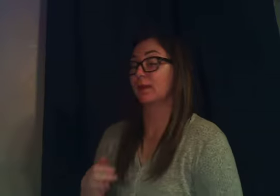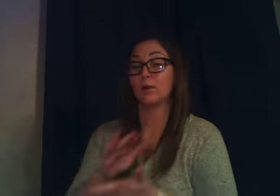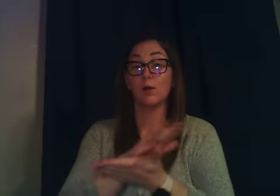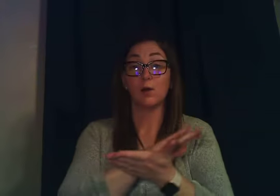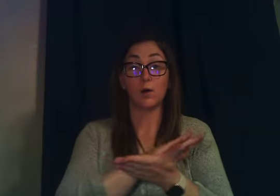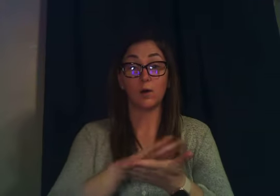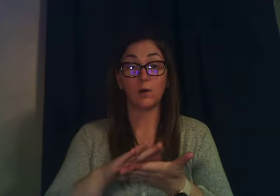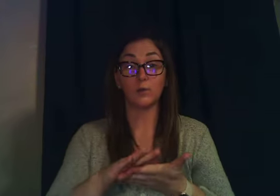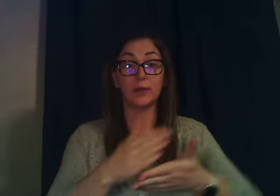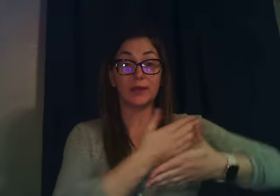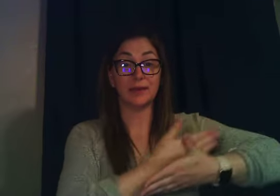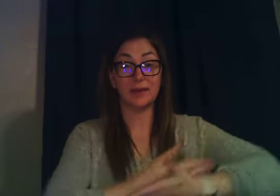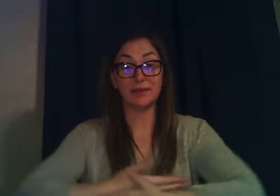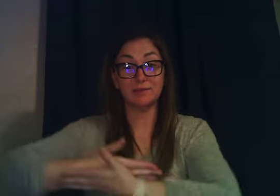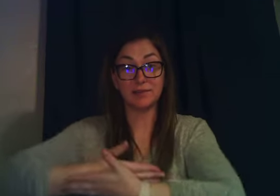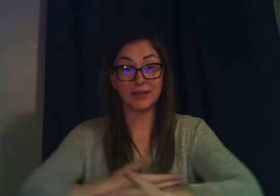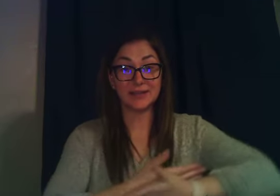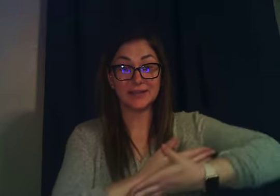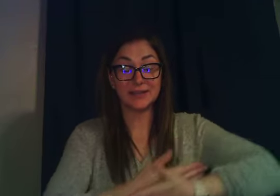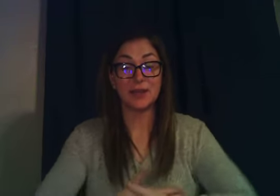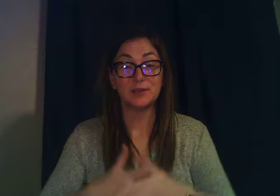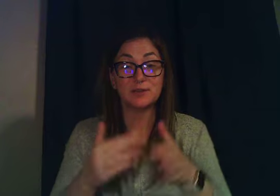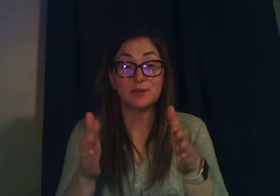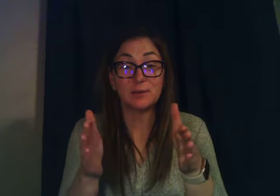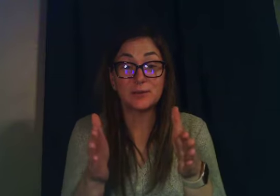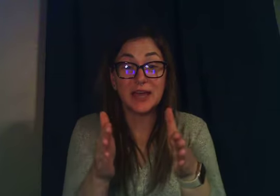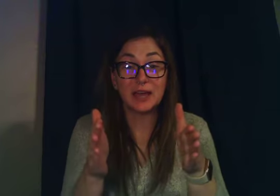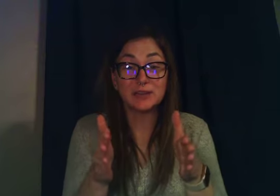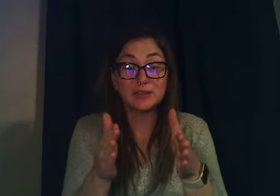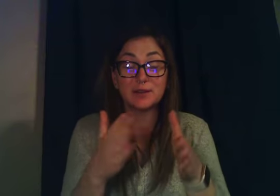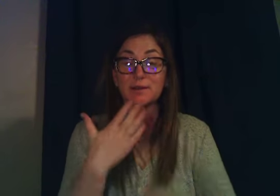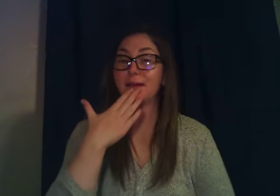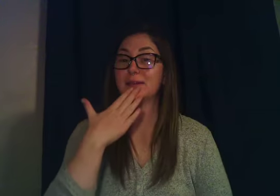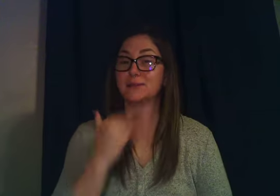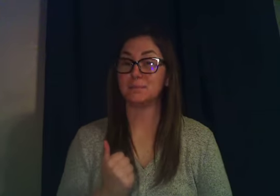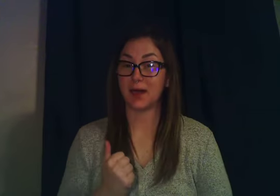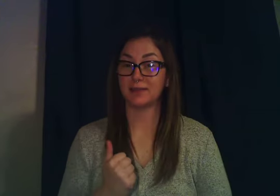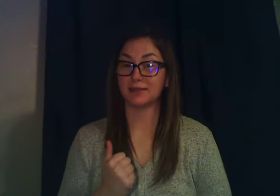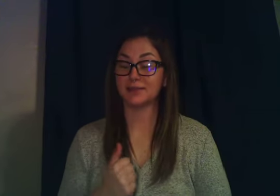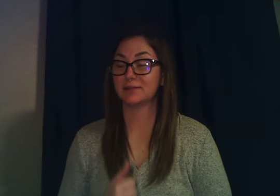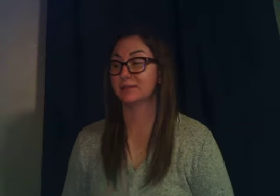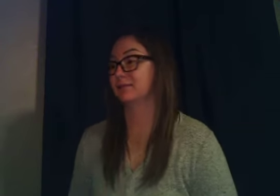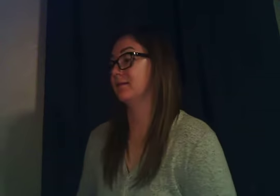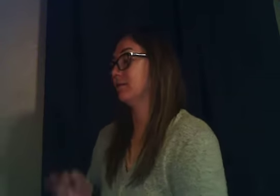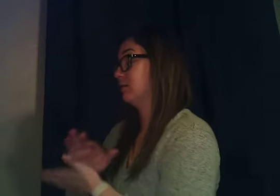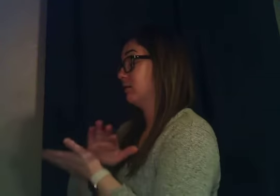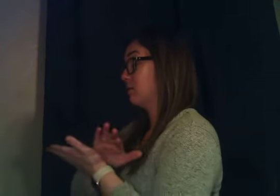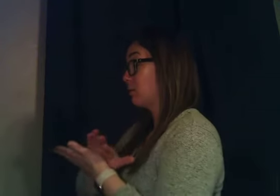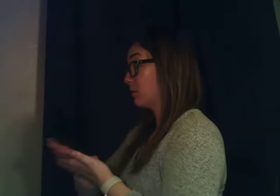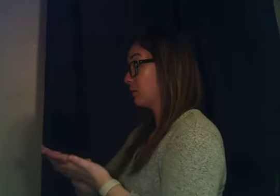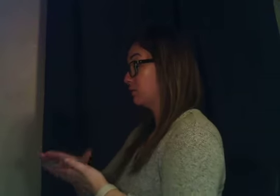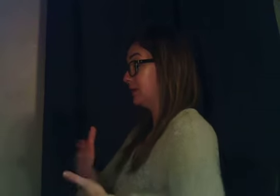Holy infant. So tender and mild. Holy